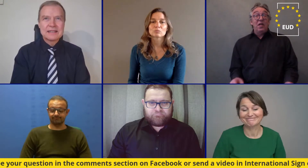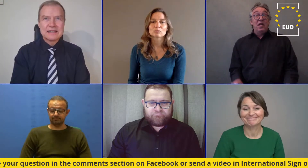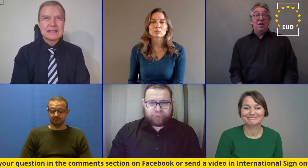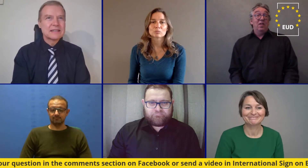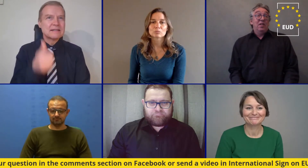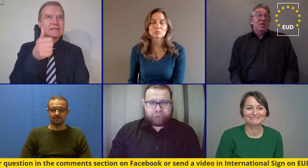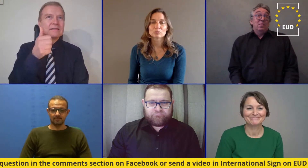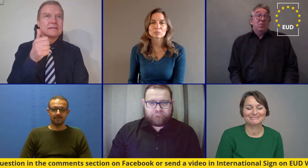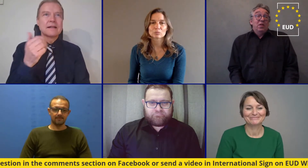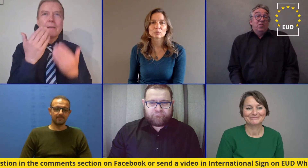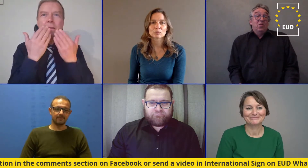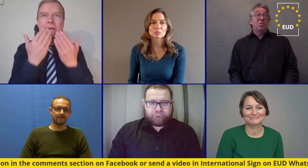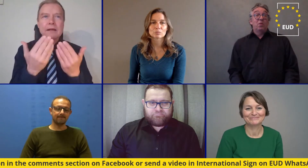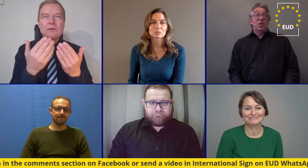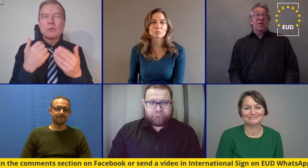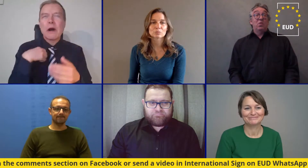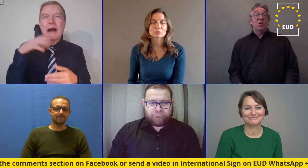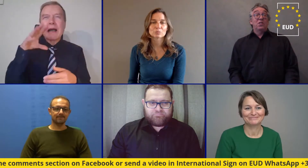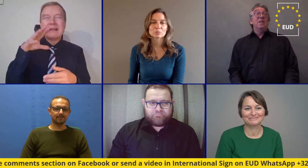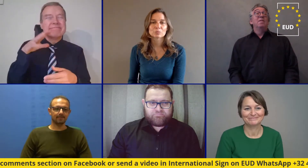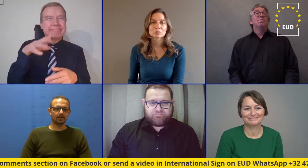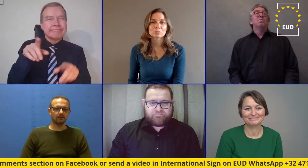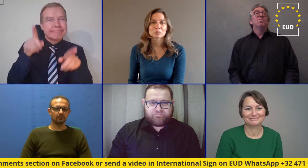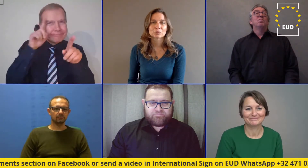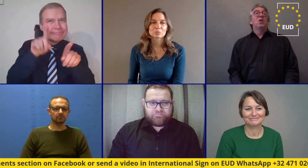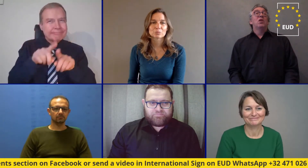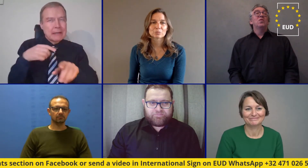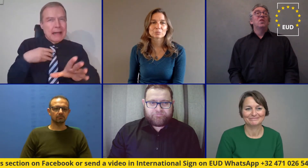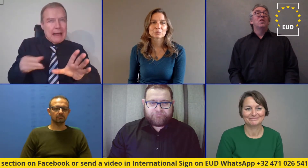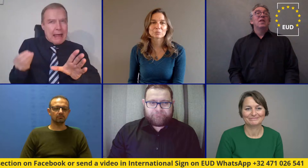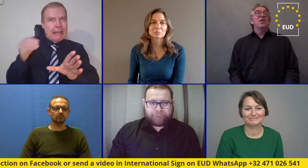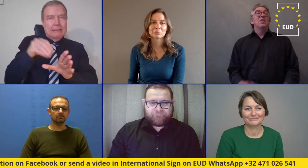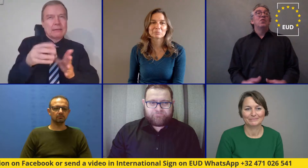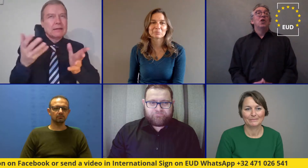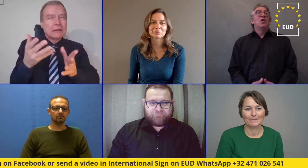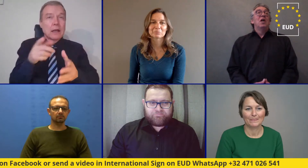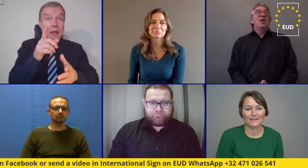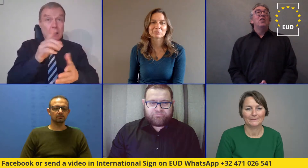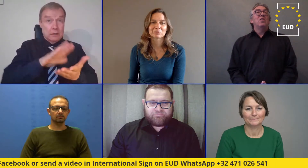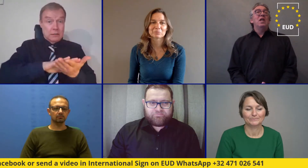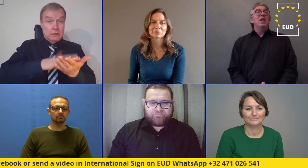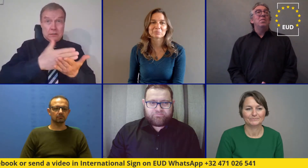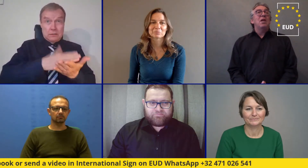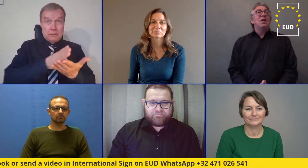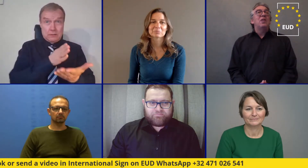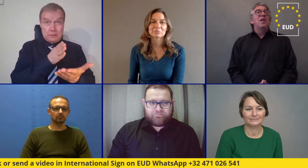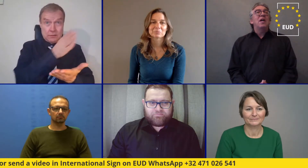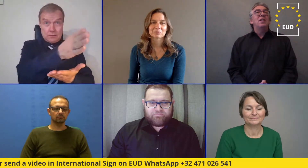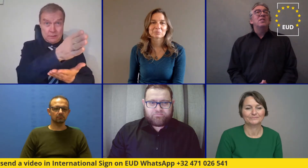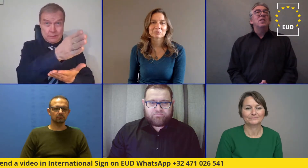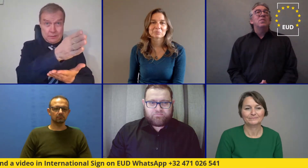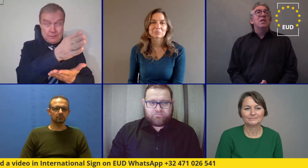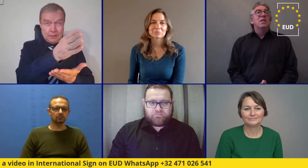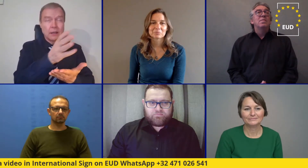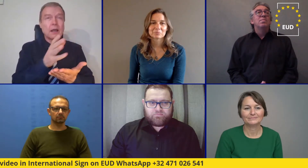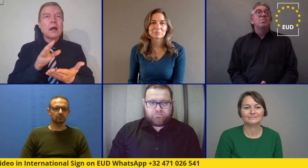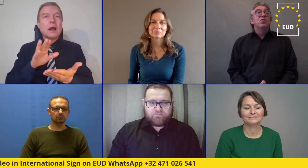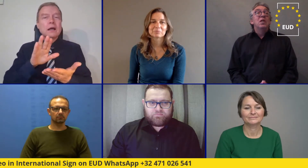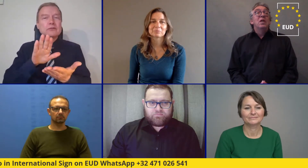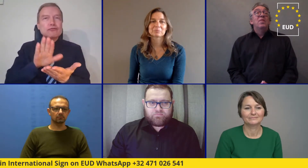I think that's the point, to optimize that quality. Marco, thank you. I agree. I'd like to add something. There is